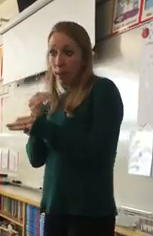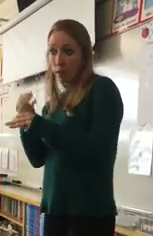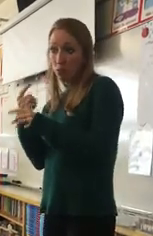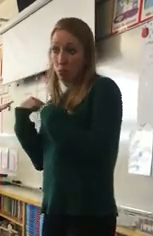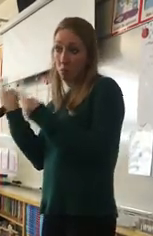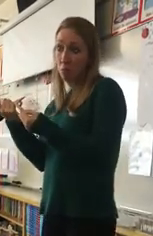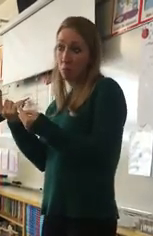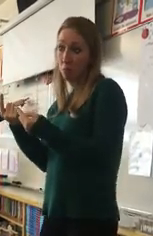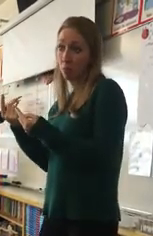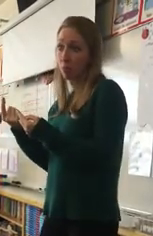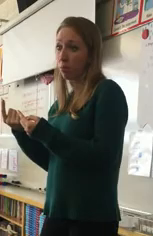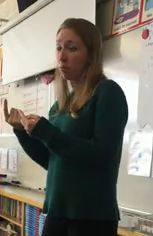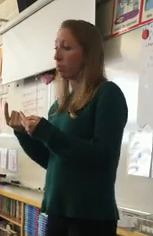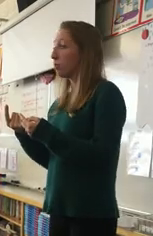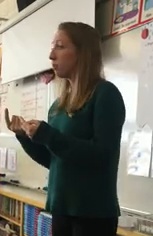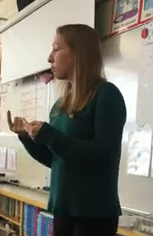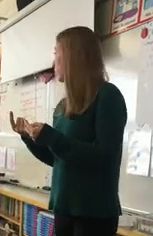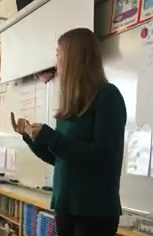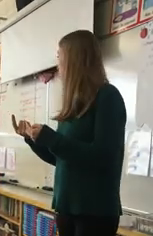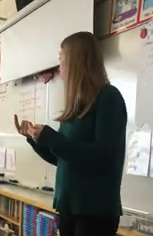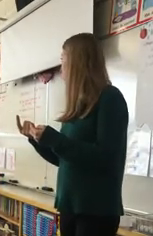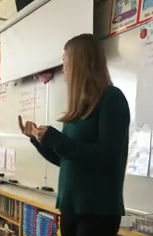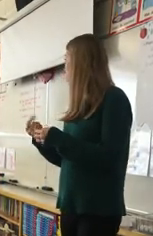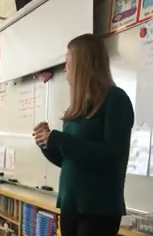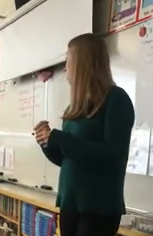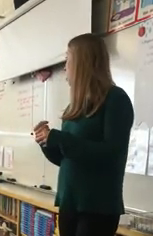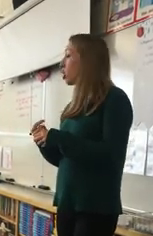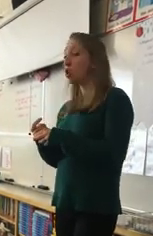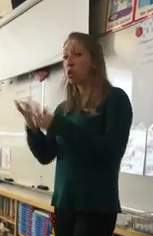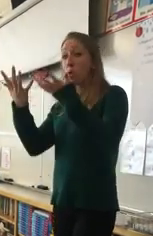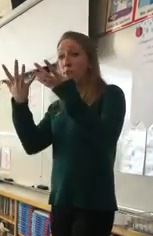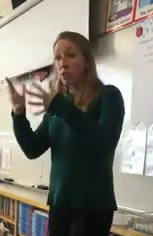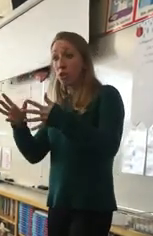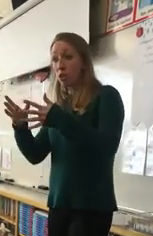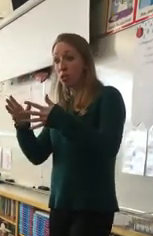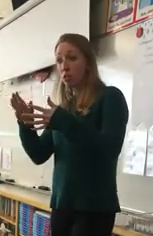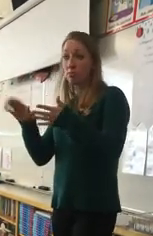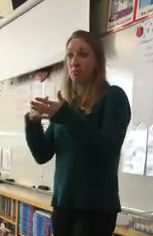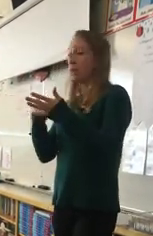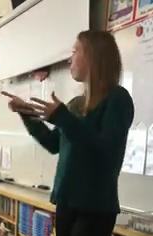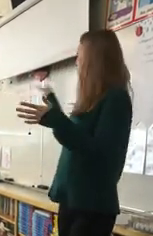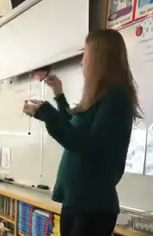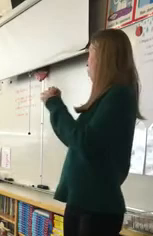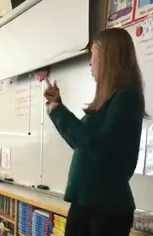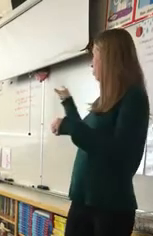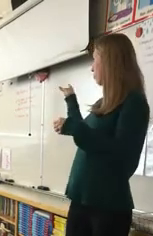You will be completing your mid-chapter checkpoint on Think Central. Okay? There's a couple reasons why. Number